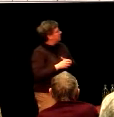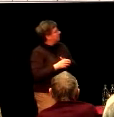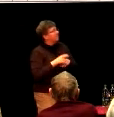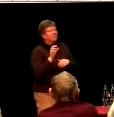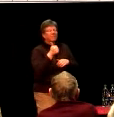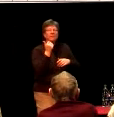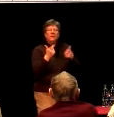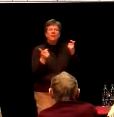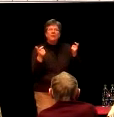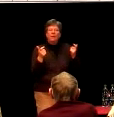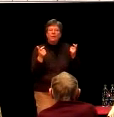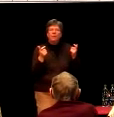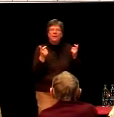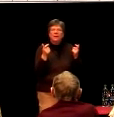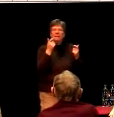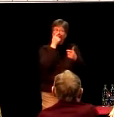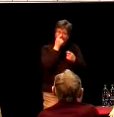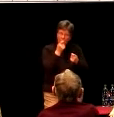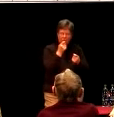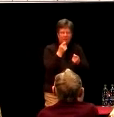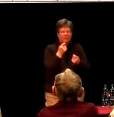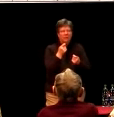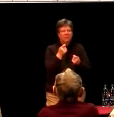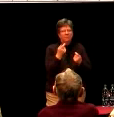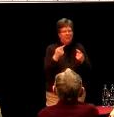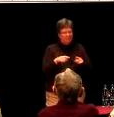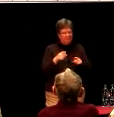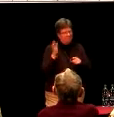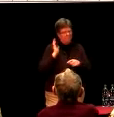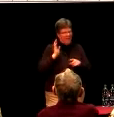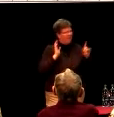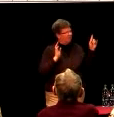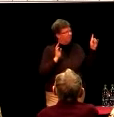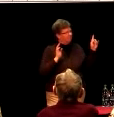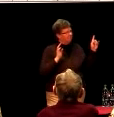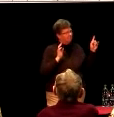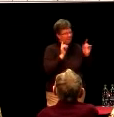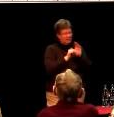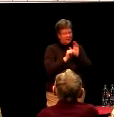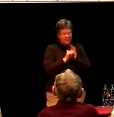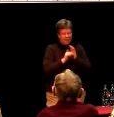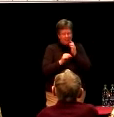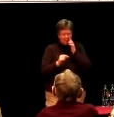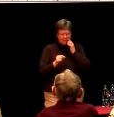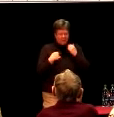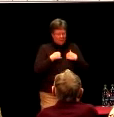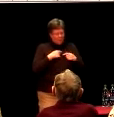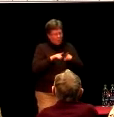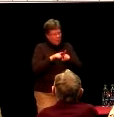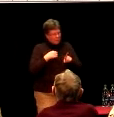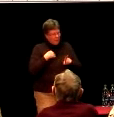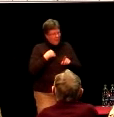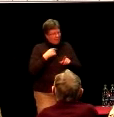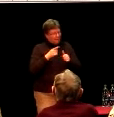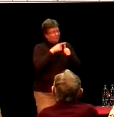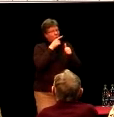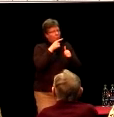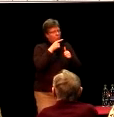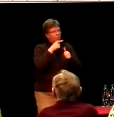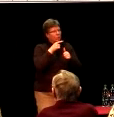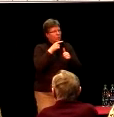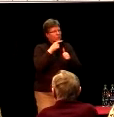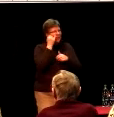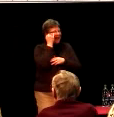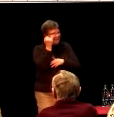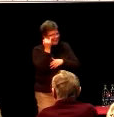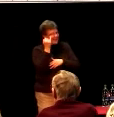The other big thing that was really interesting back in this day was that we also had the very first inklings of